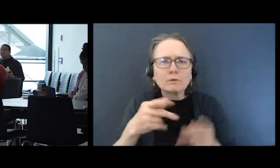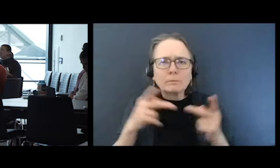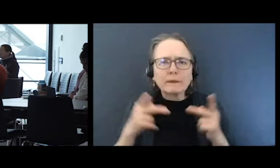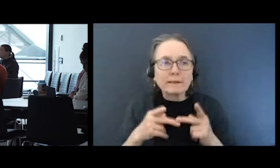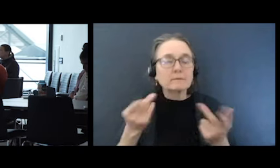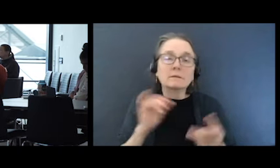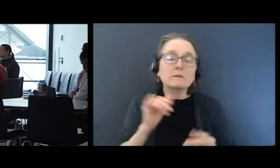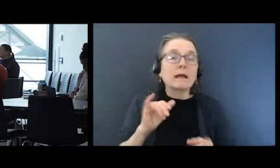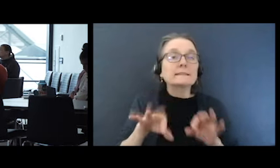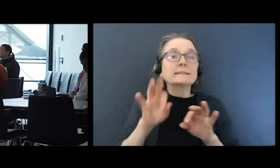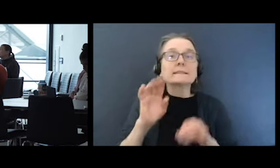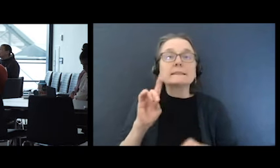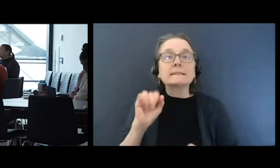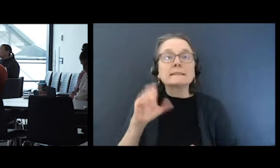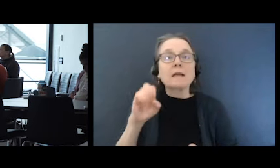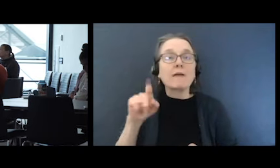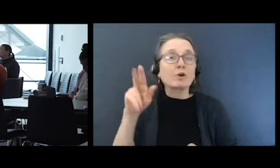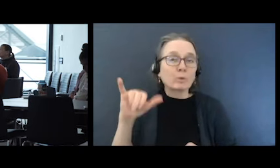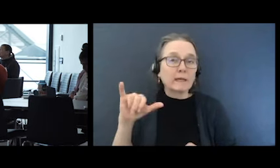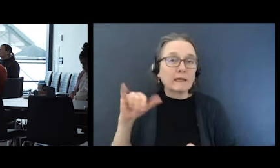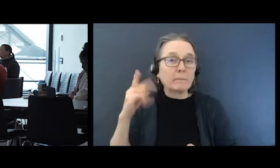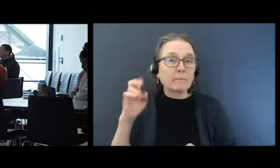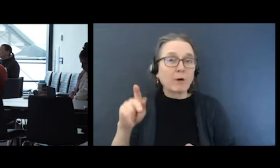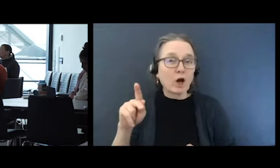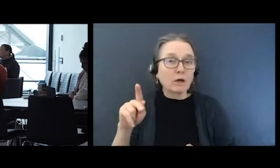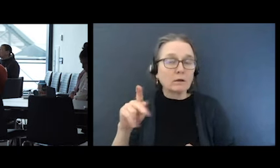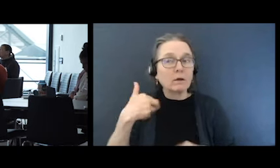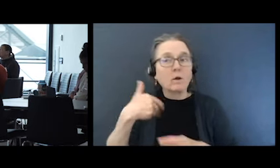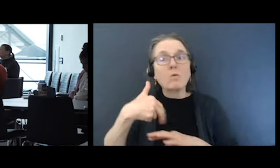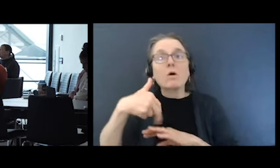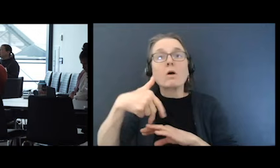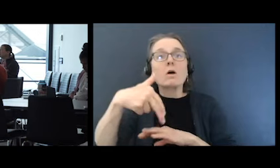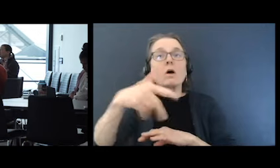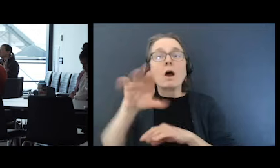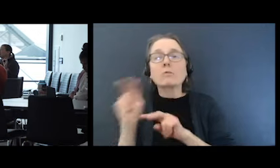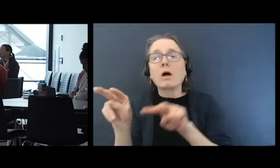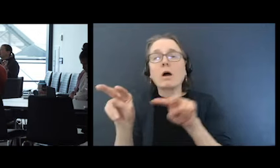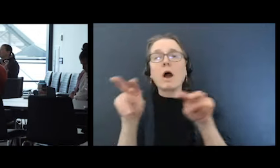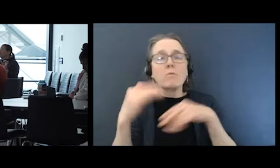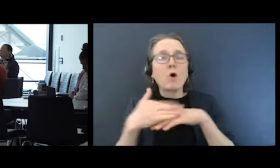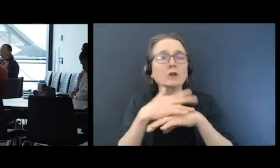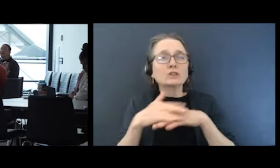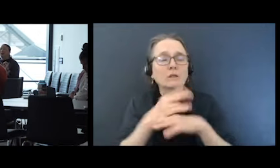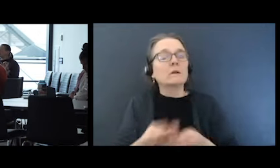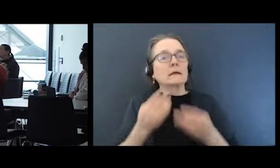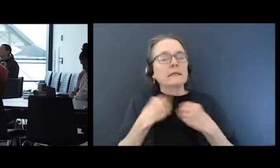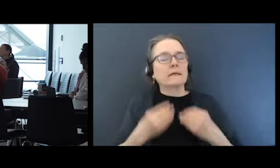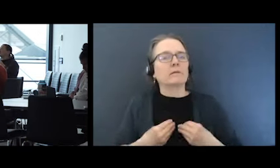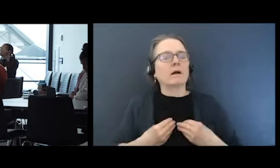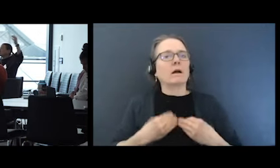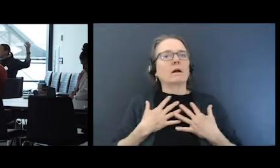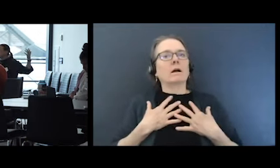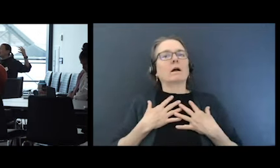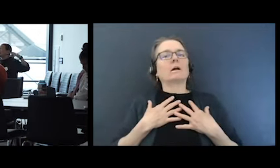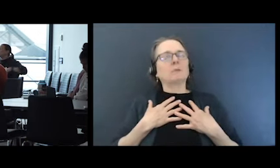transit there, although it does exist. And so I think that I would like to be really careful in how we define opportunity. It's